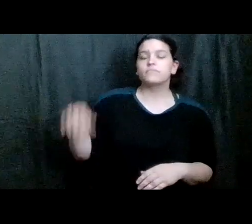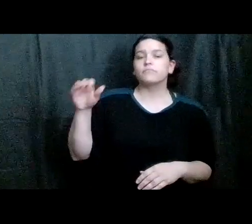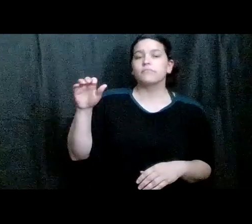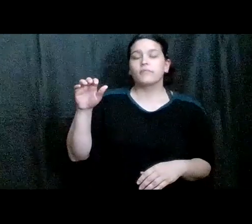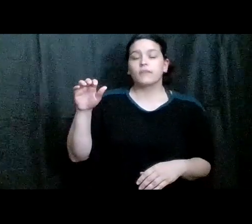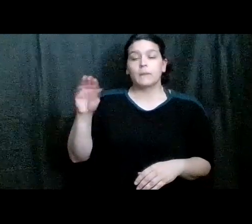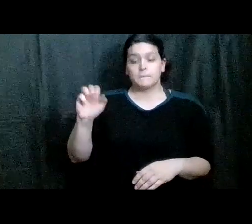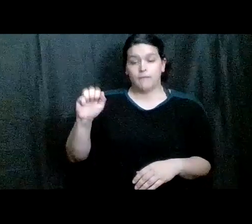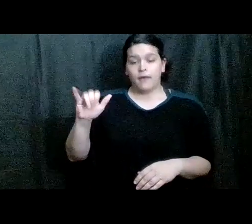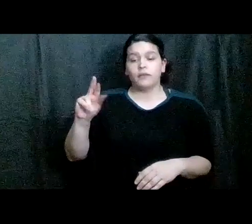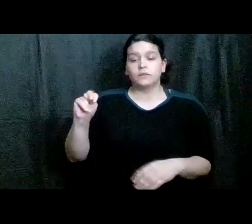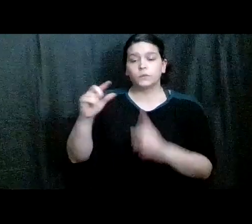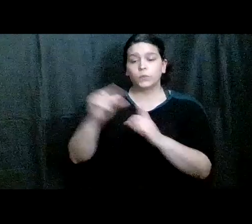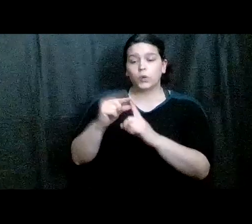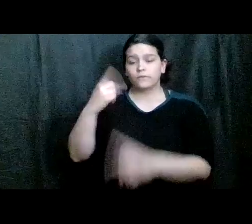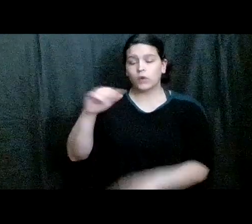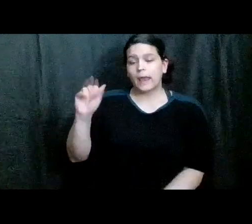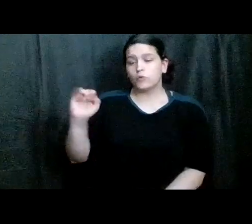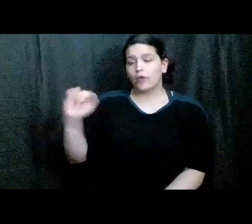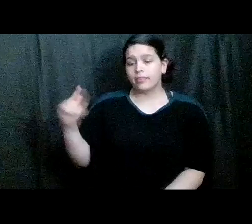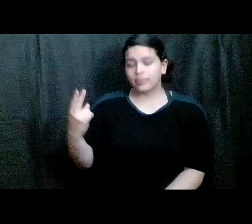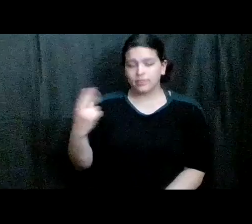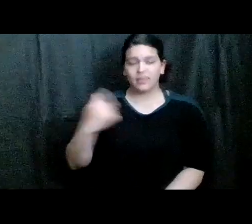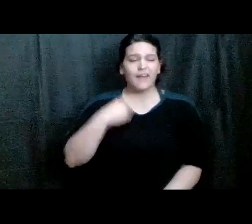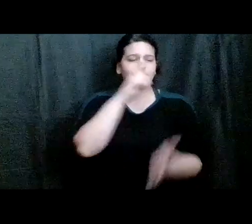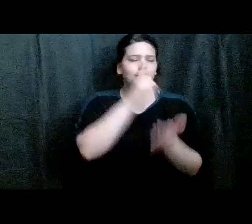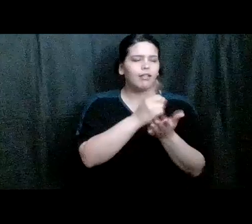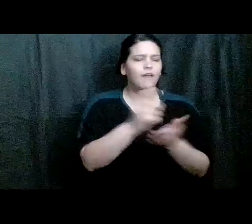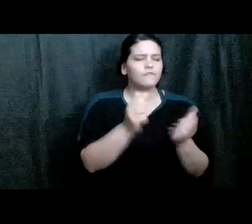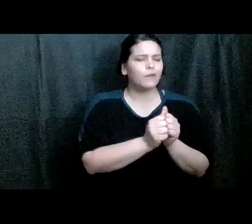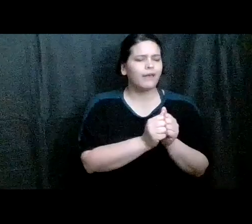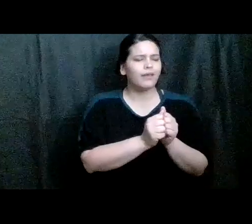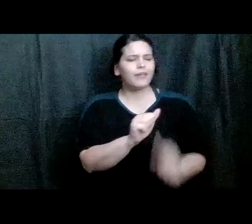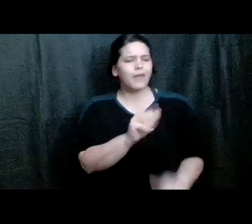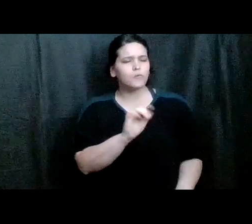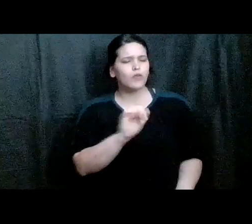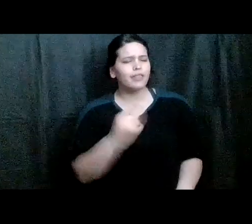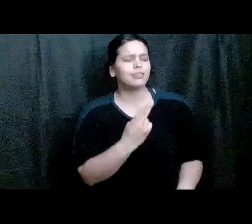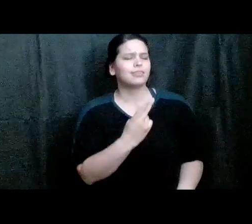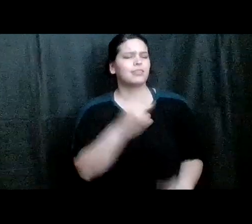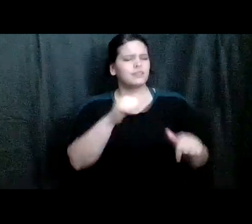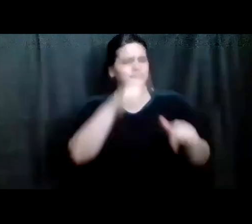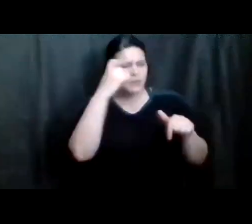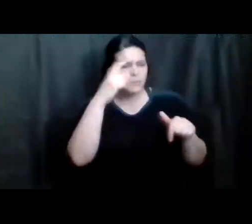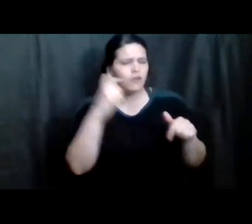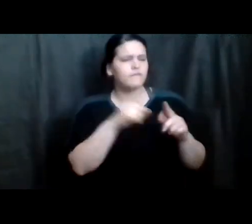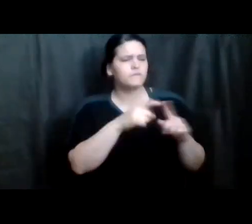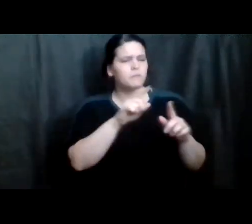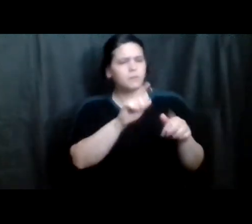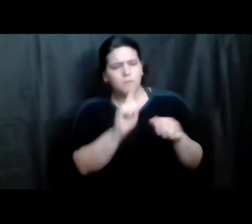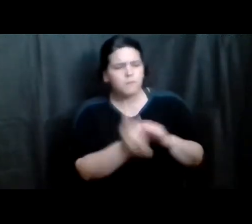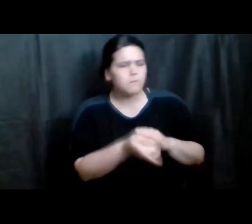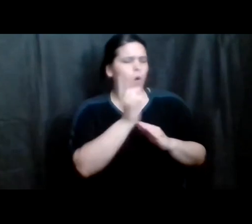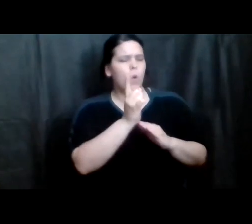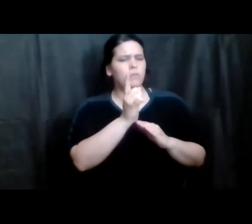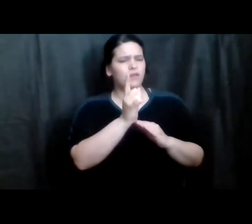I fell in love with amaranth this summer. From the moment that Cristobal's magic hands formed soft circular beds in sandy